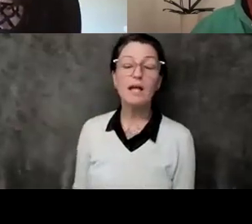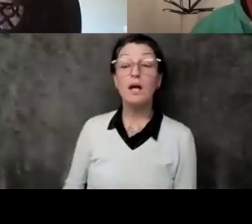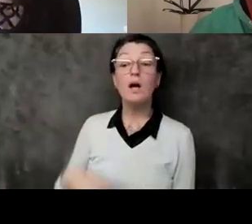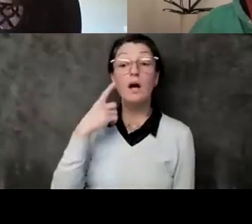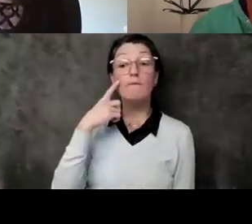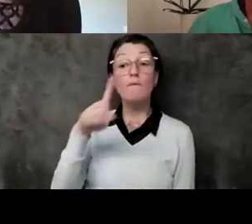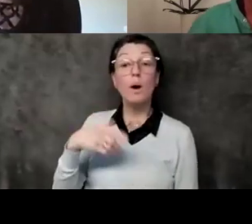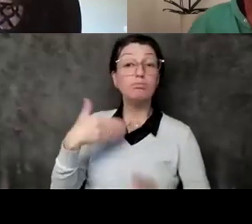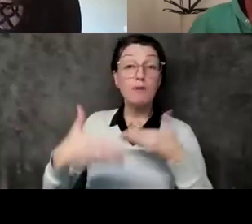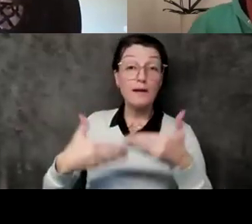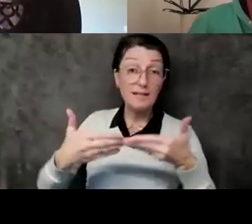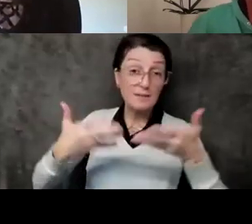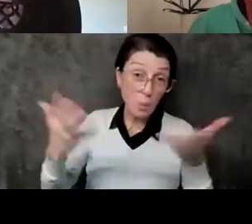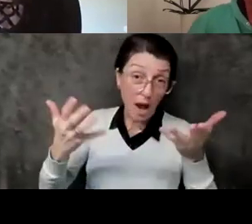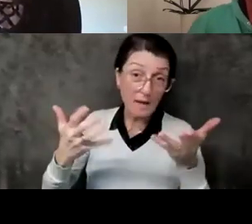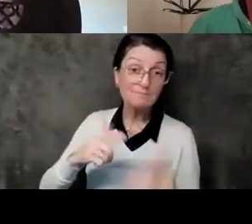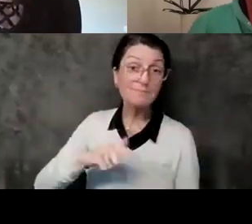process,